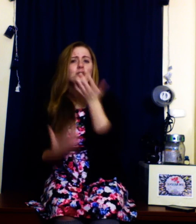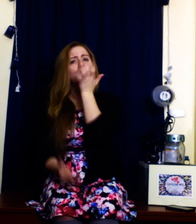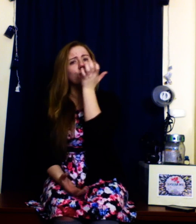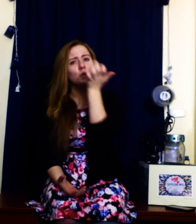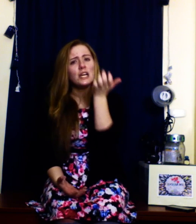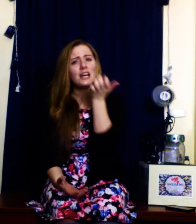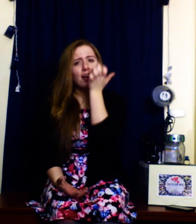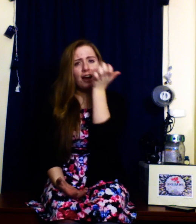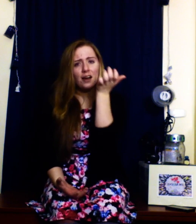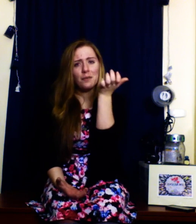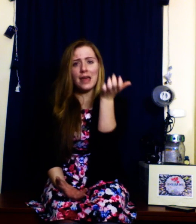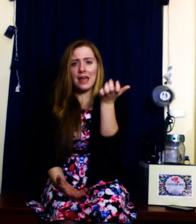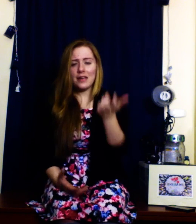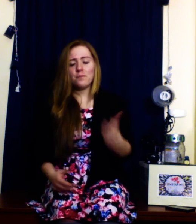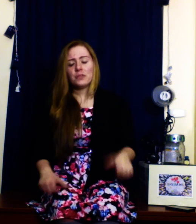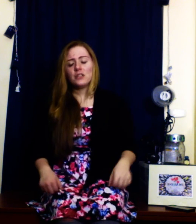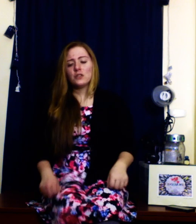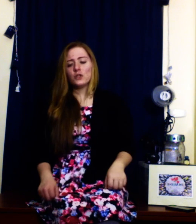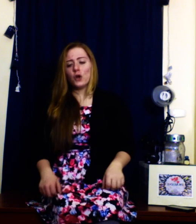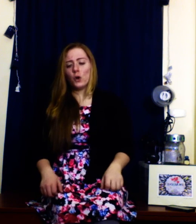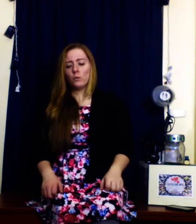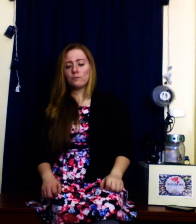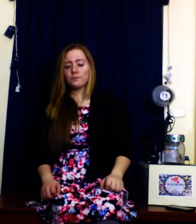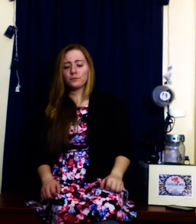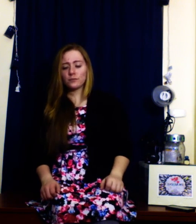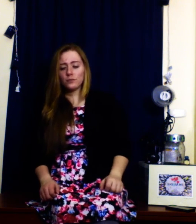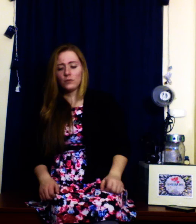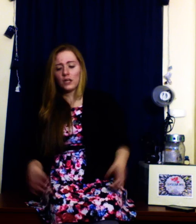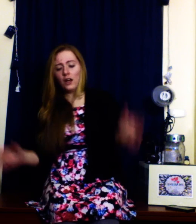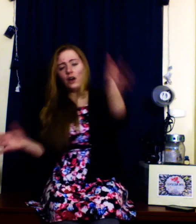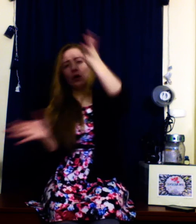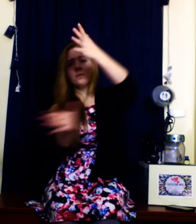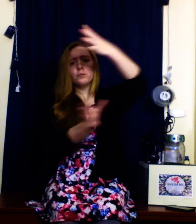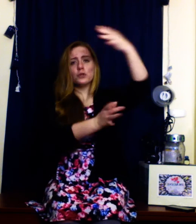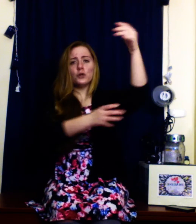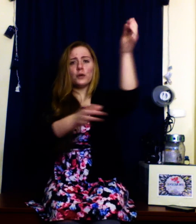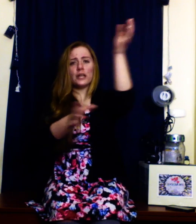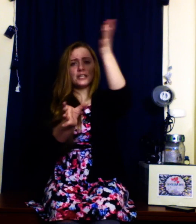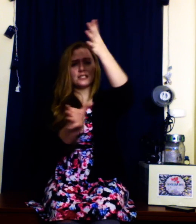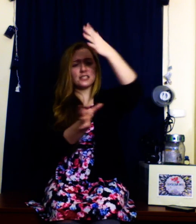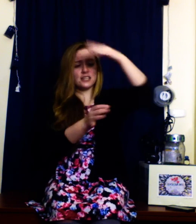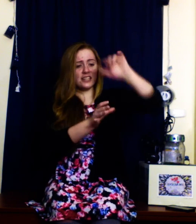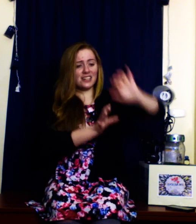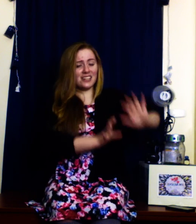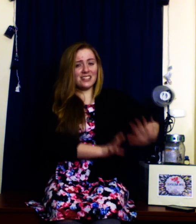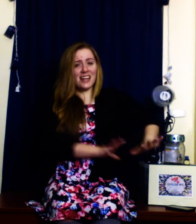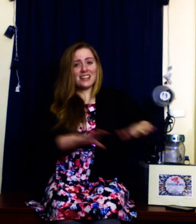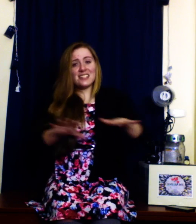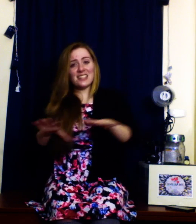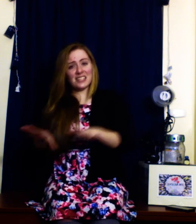to hay. So blue wind takes it